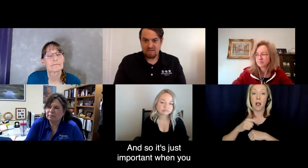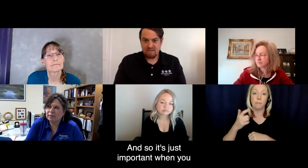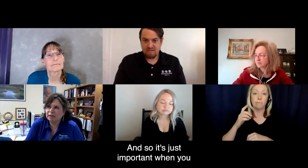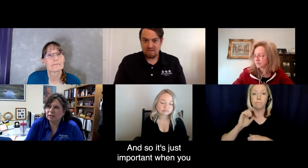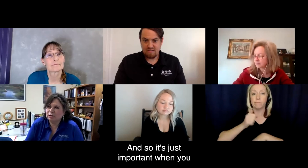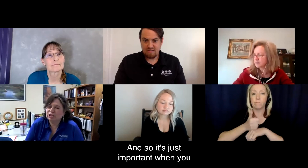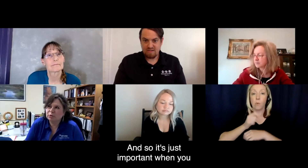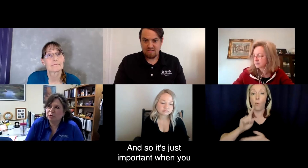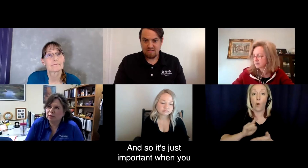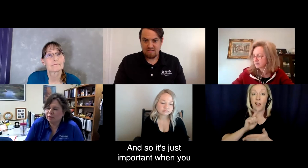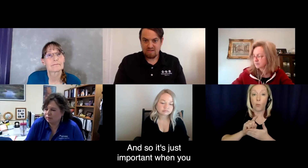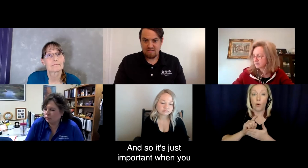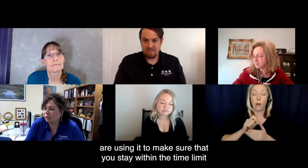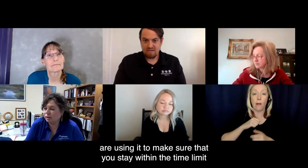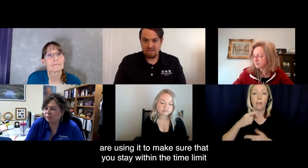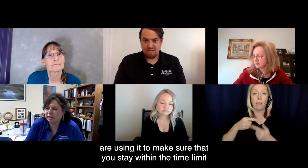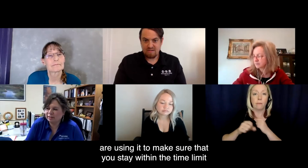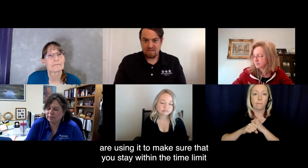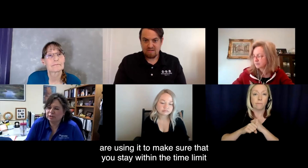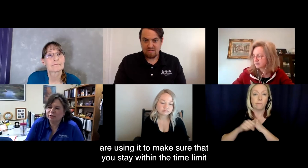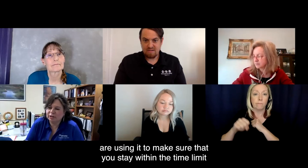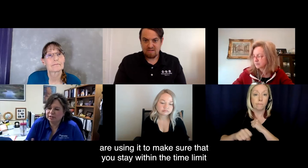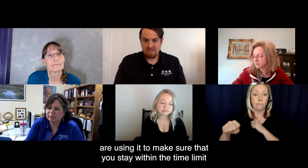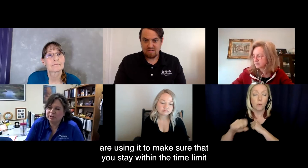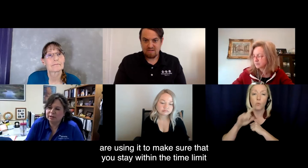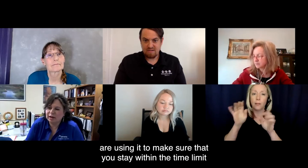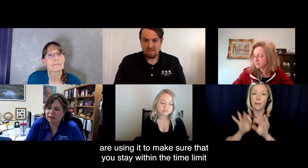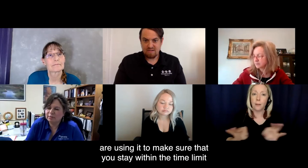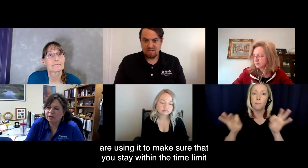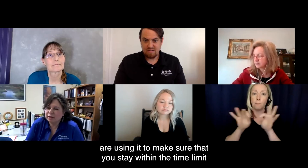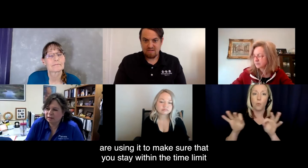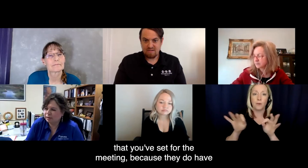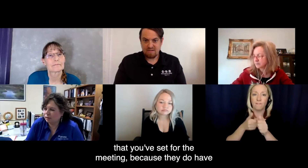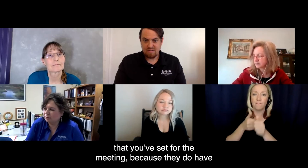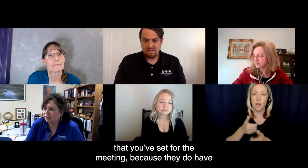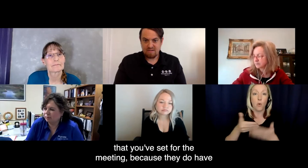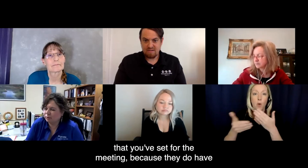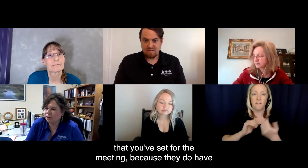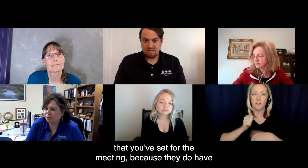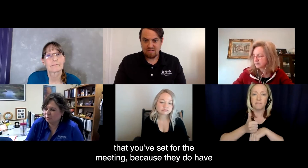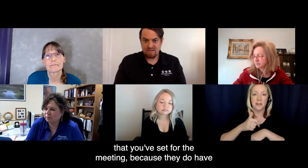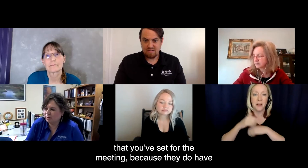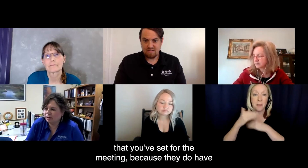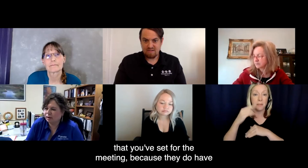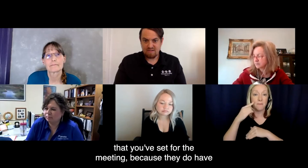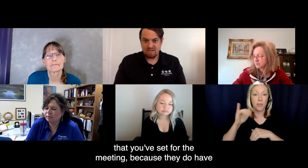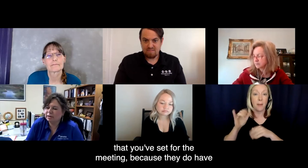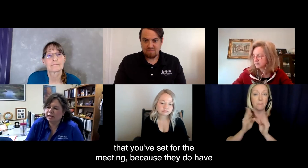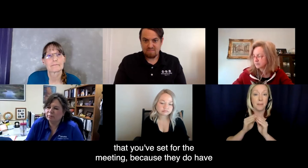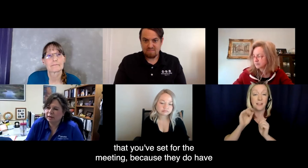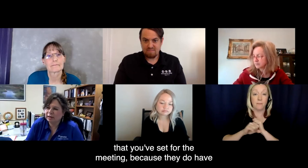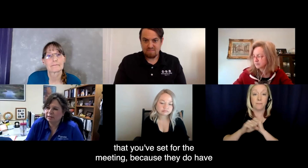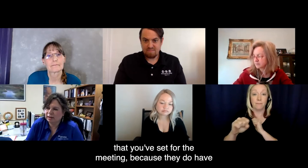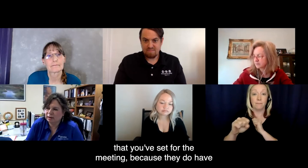And so it's just important when you are using it to make sure that you stay within the time limit that you've set for the